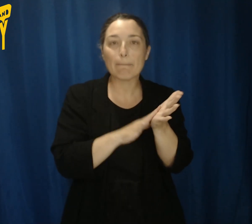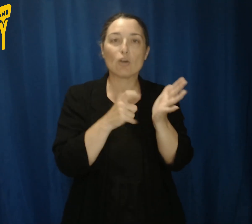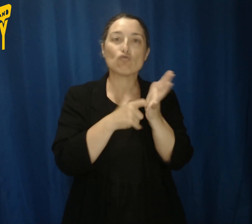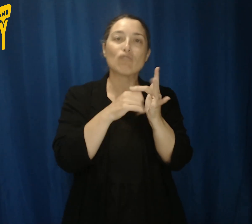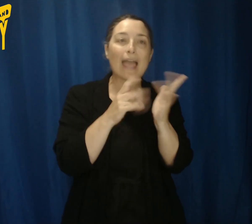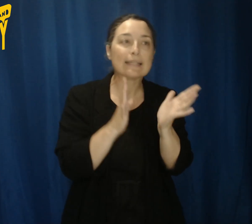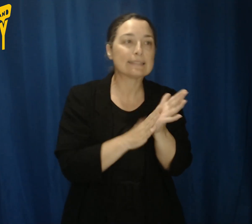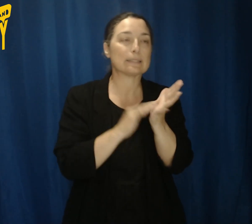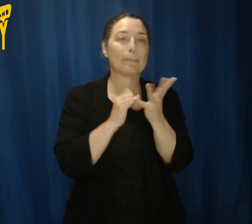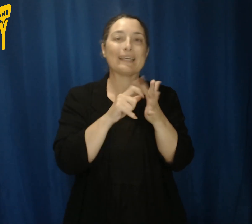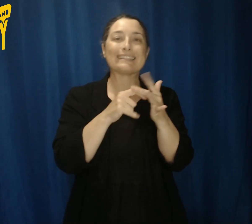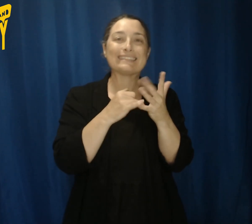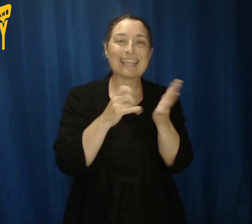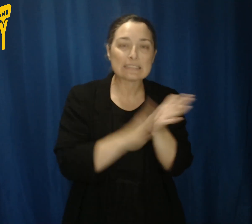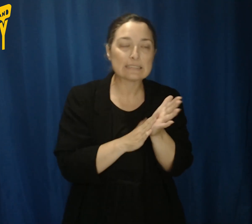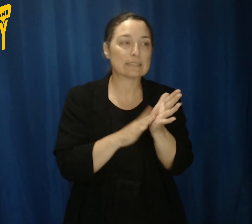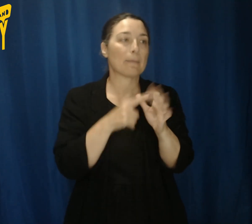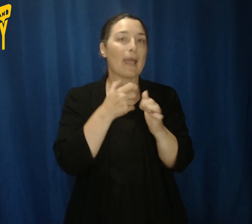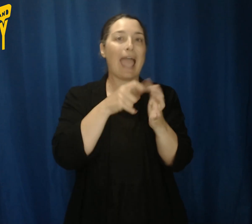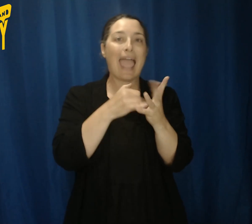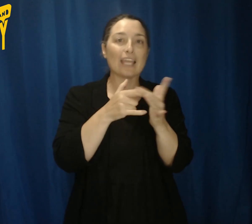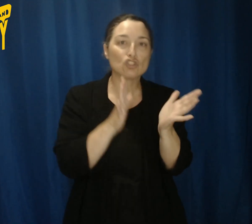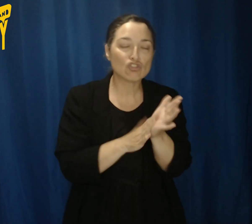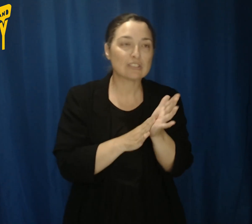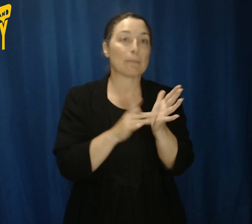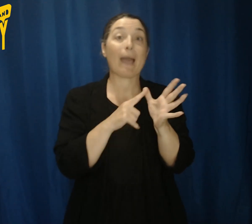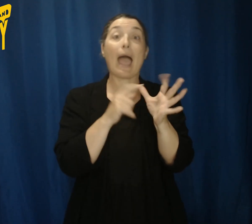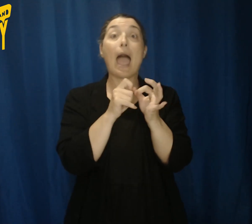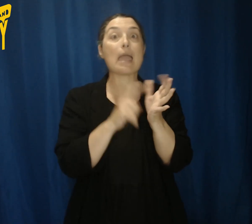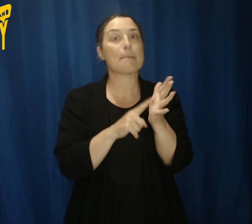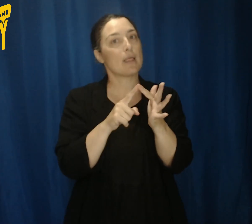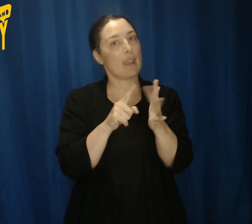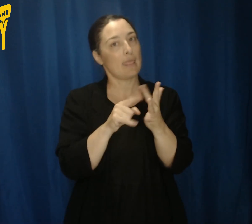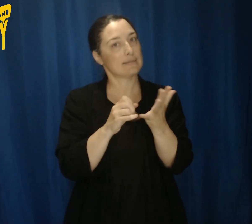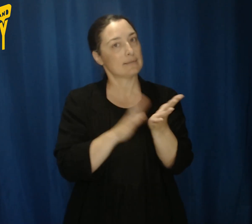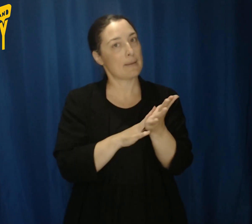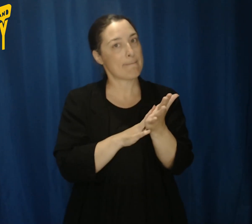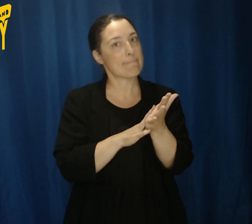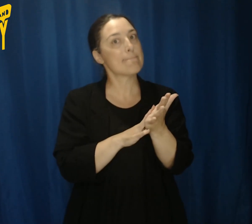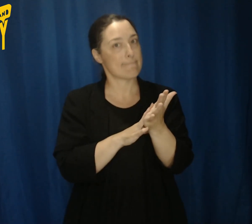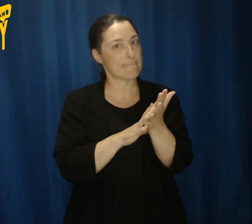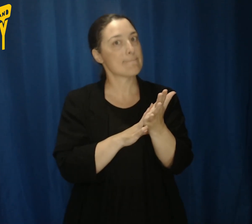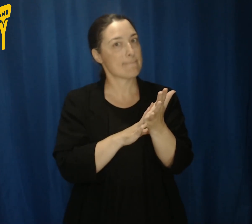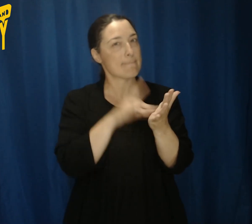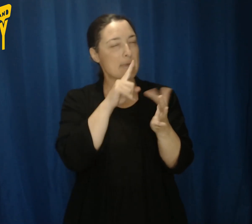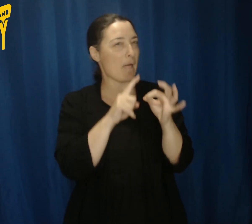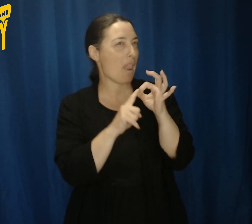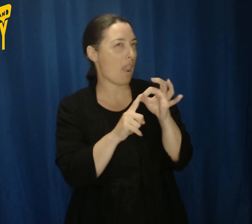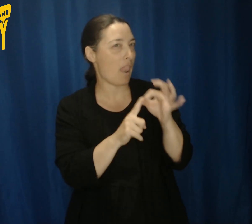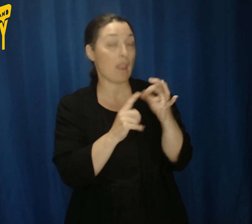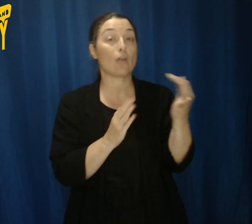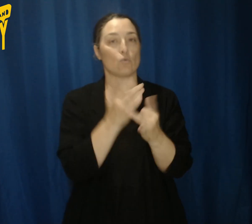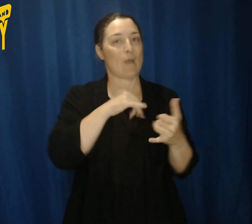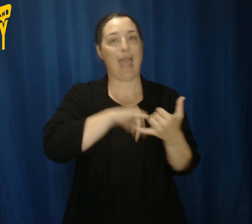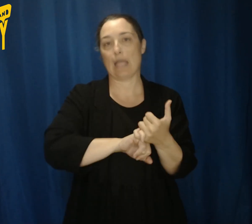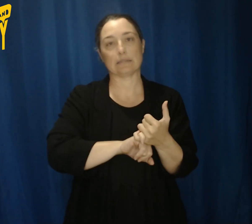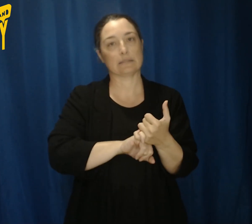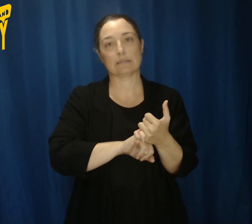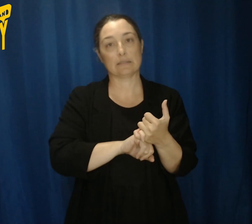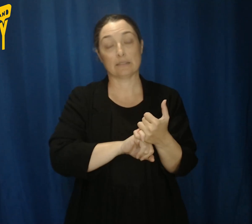sexism, ageism, ableism is through the arts. I'm sorry. You can argue till you're blue in the face that no,